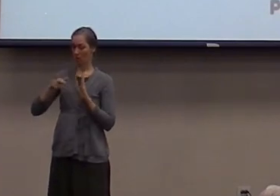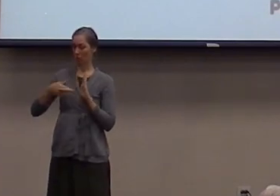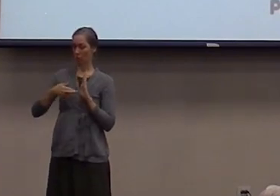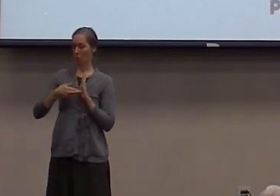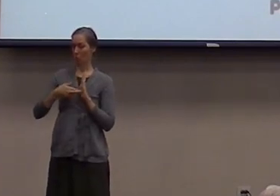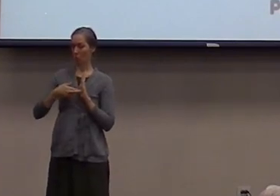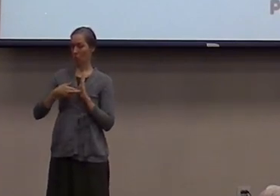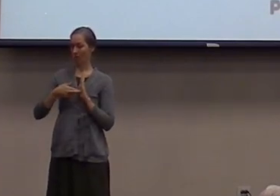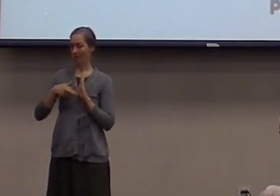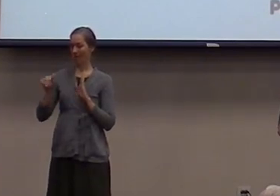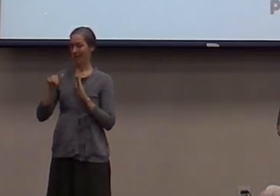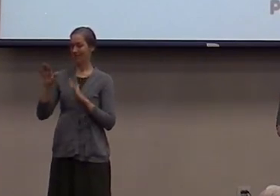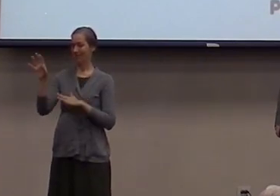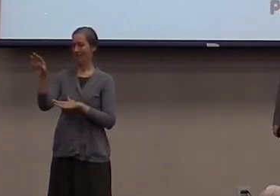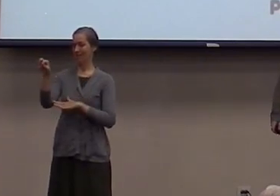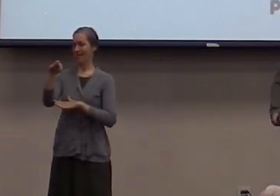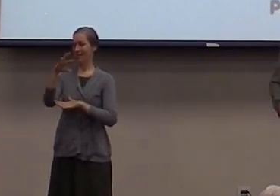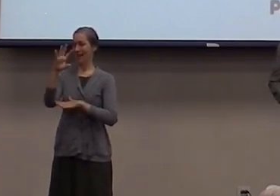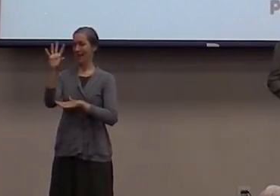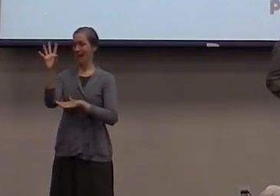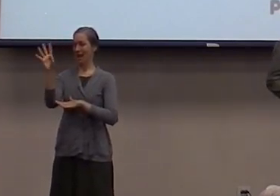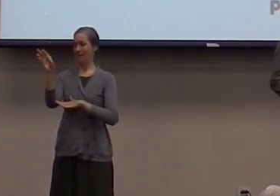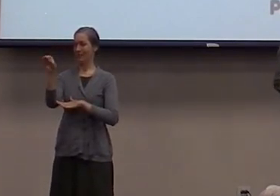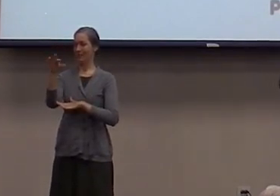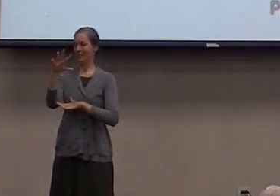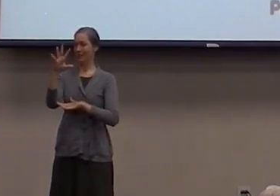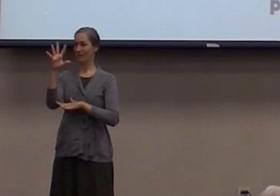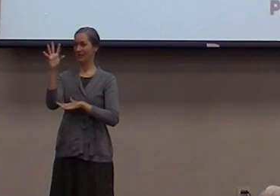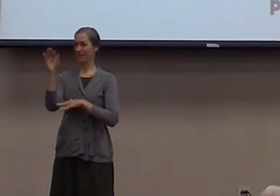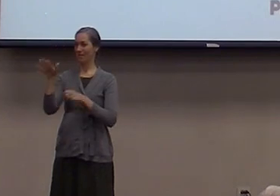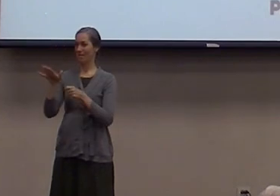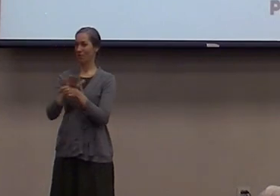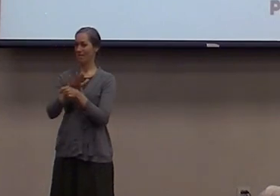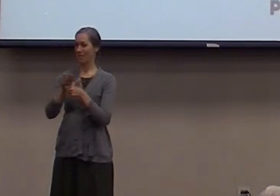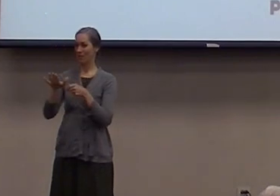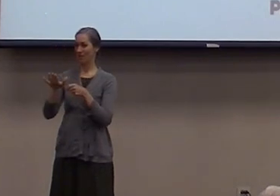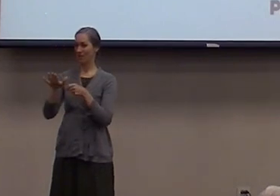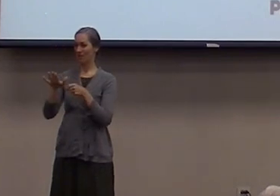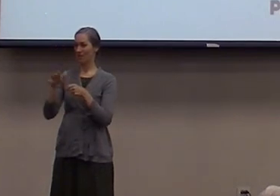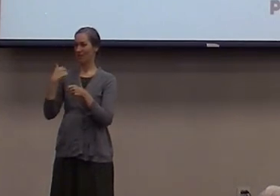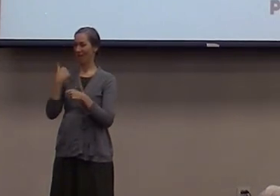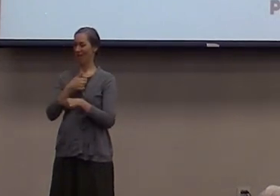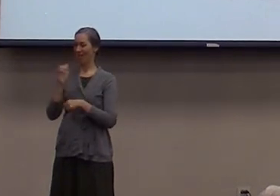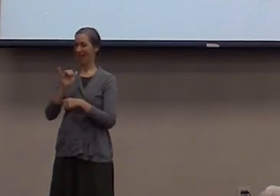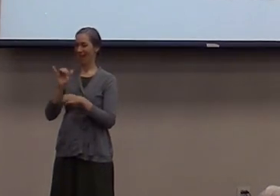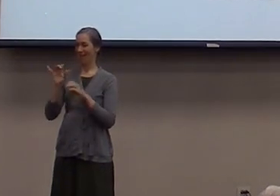lighthouse in this area to dispense the true light of God, biblical truth.